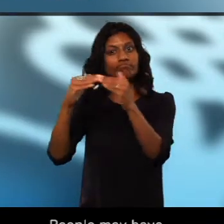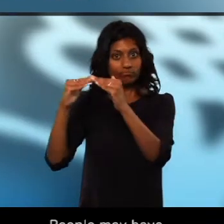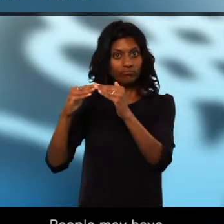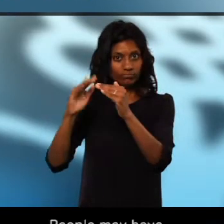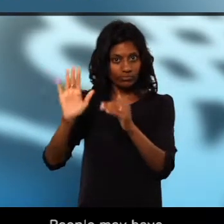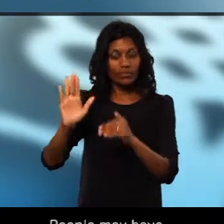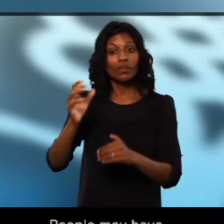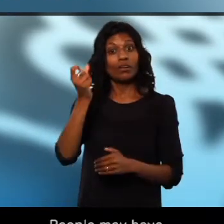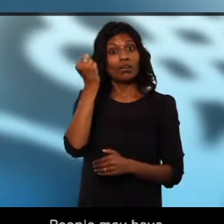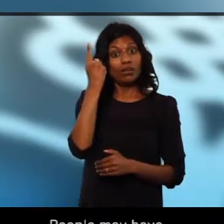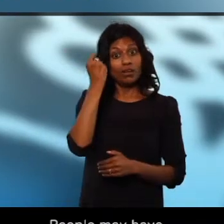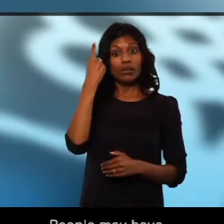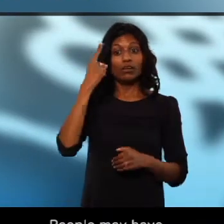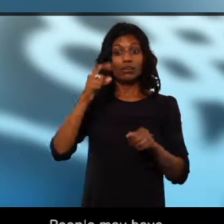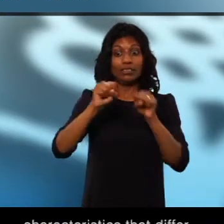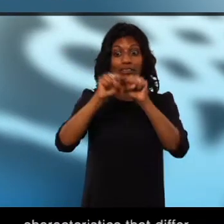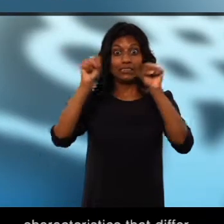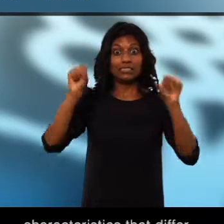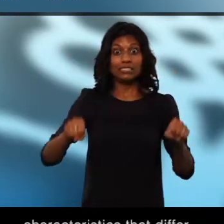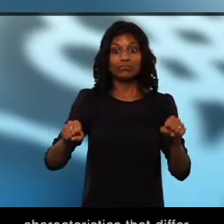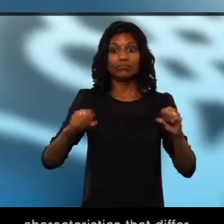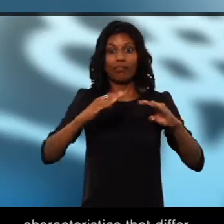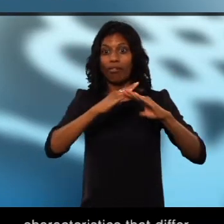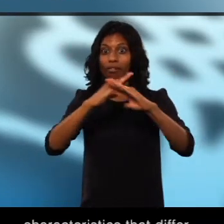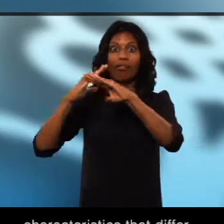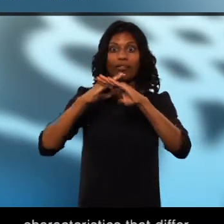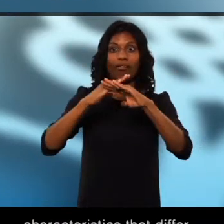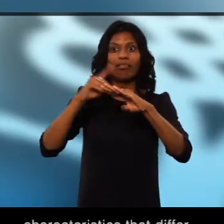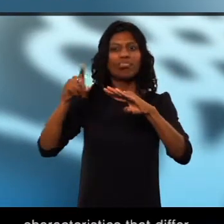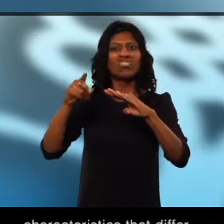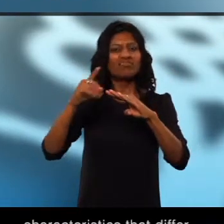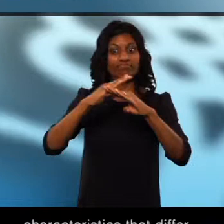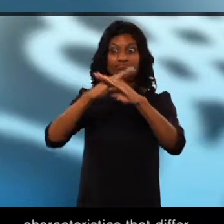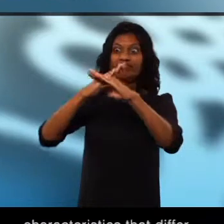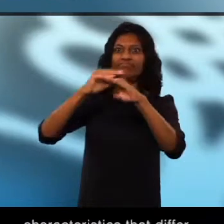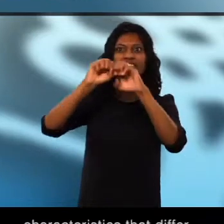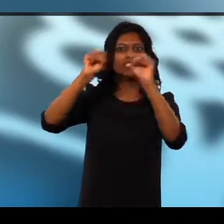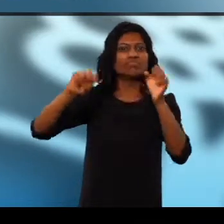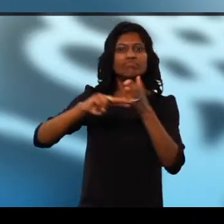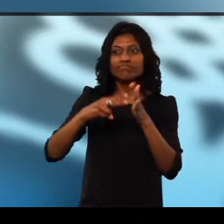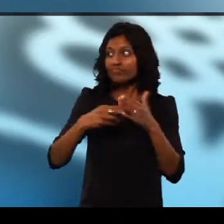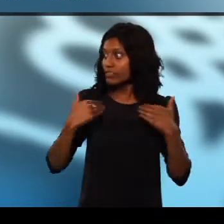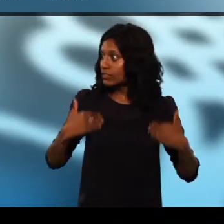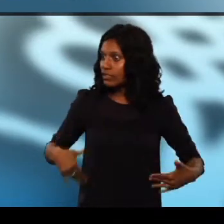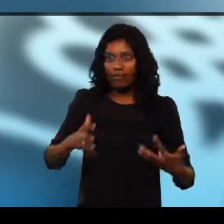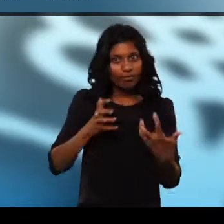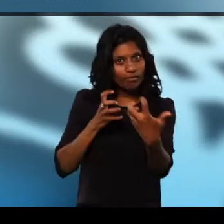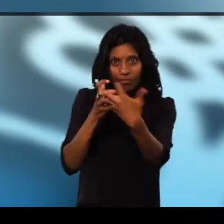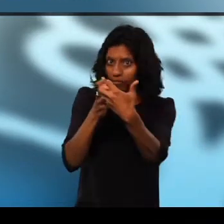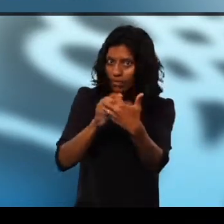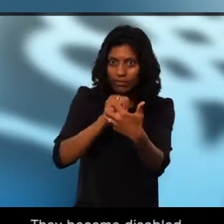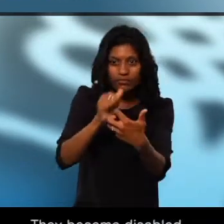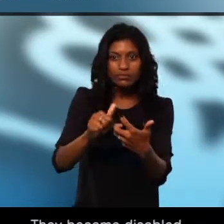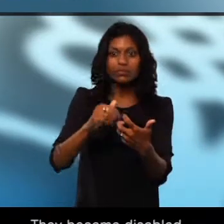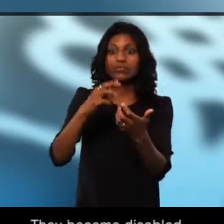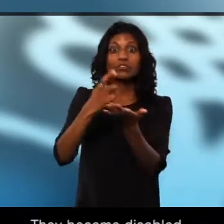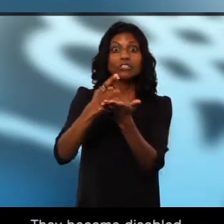People may have physical or mental characteristics that differ from perceived social norms and expectations. They become disabled